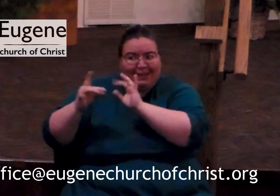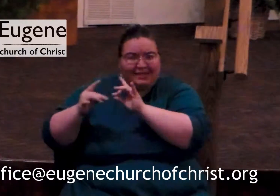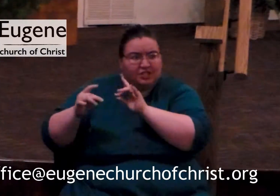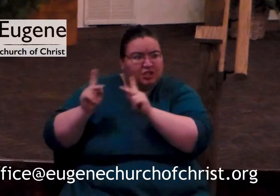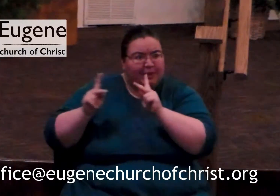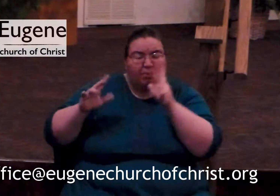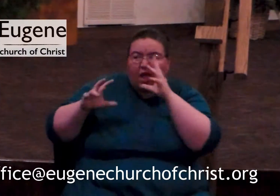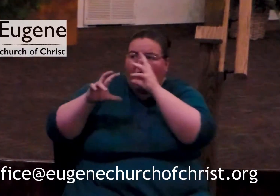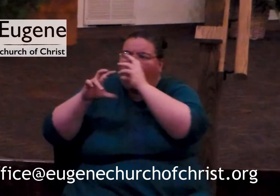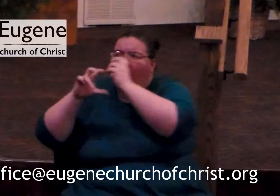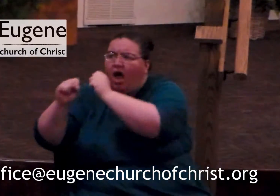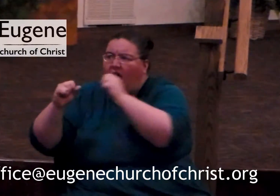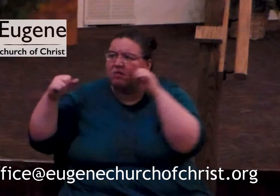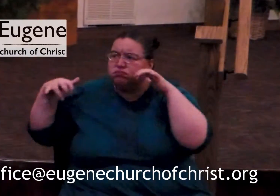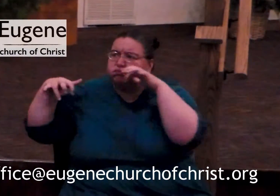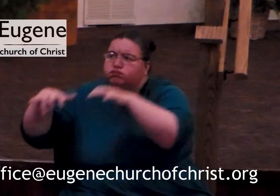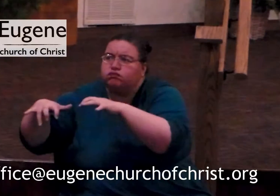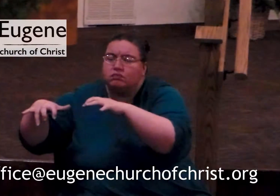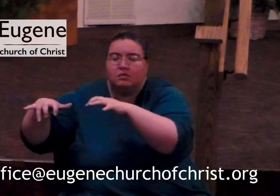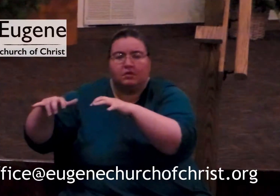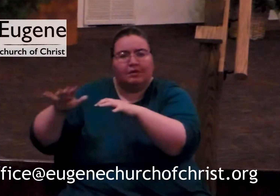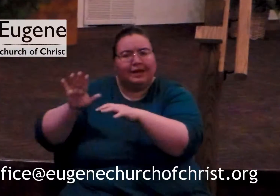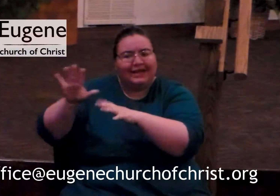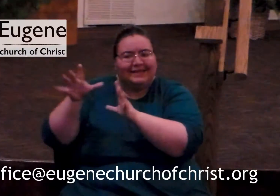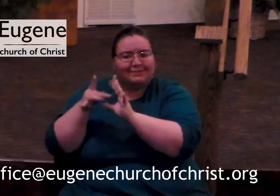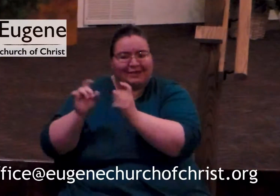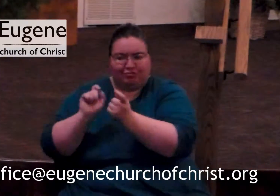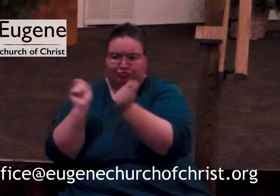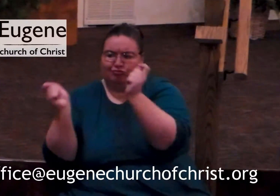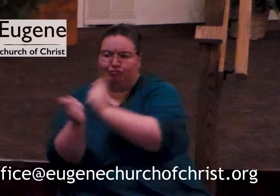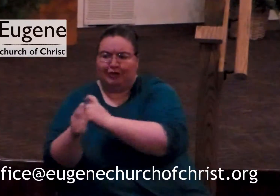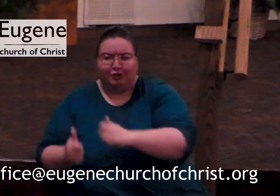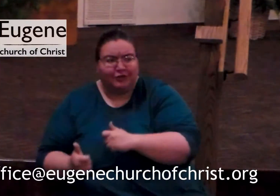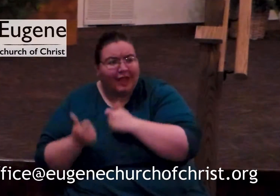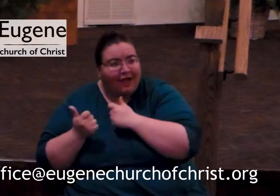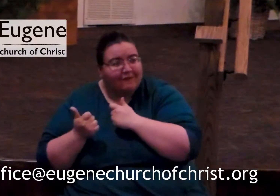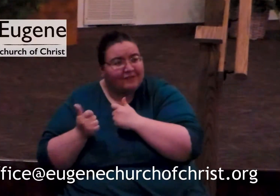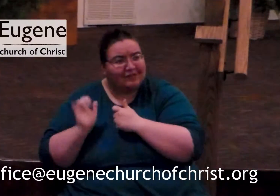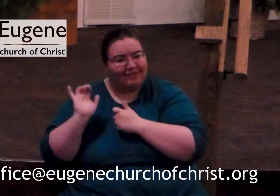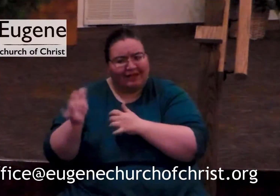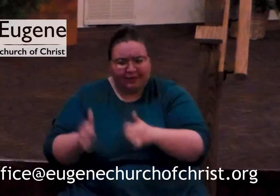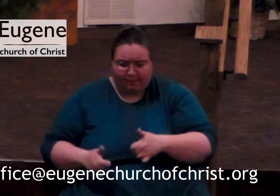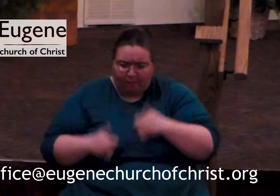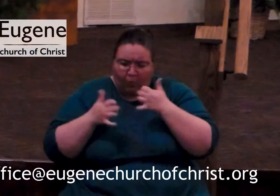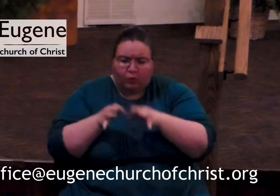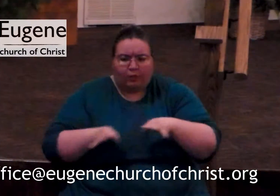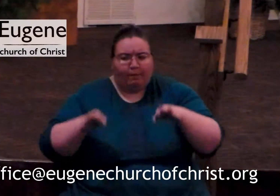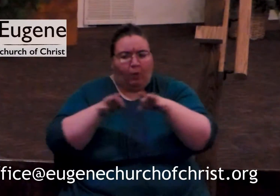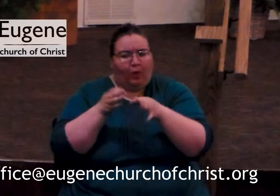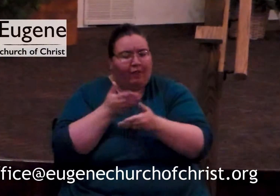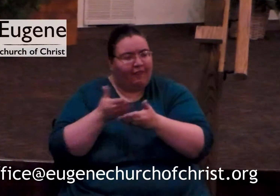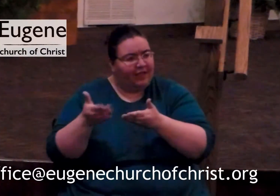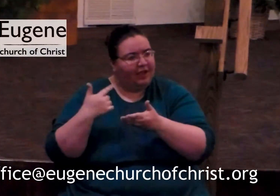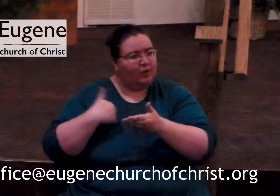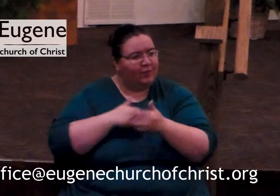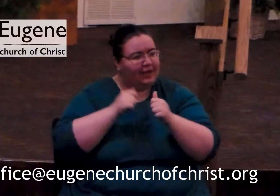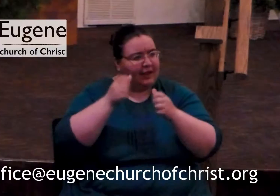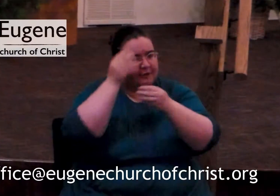message is still the most important thing that we can talk about, the most important thing that we can share. And we have got to wrap our minds around